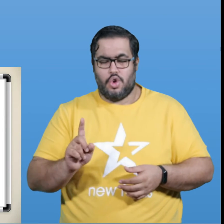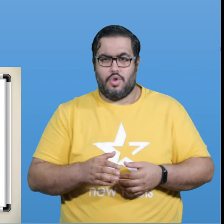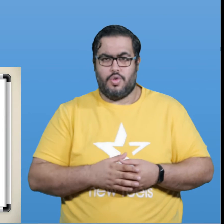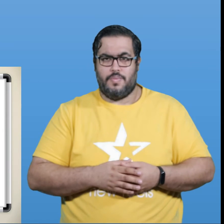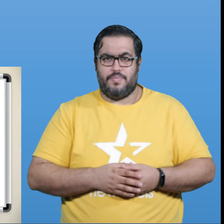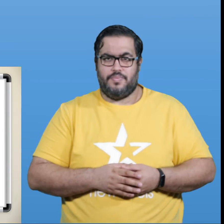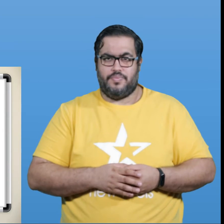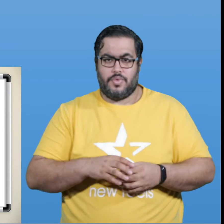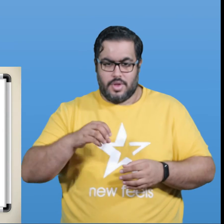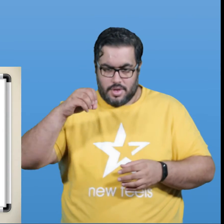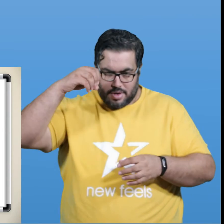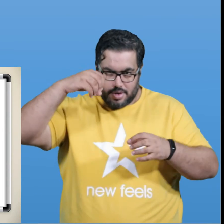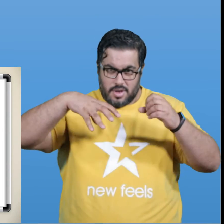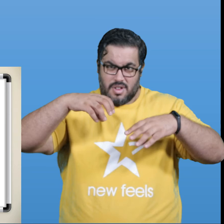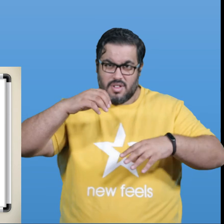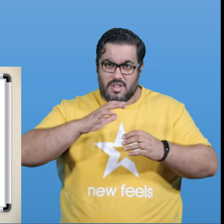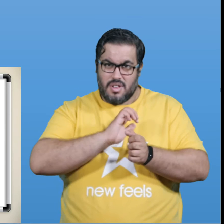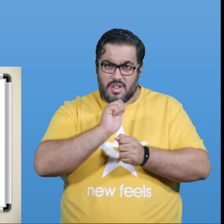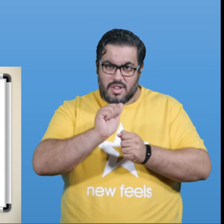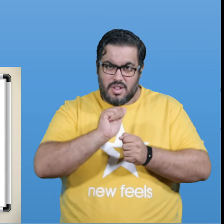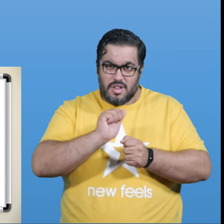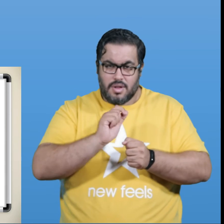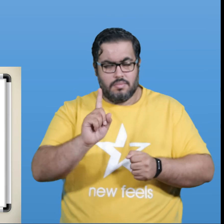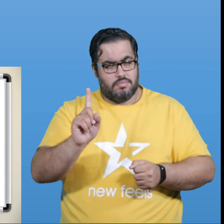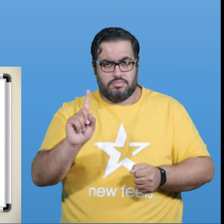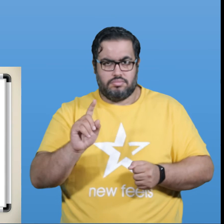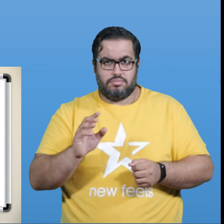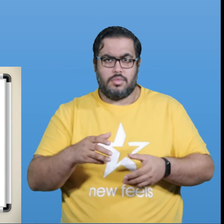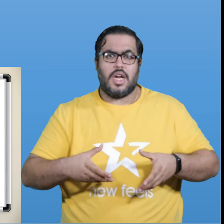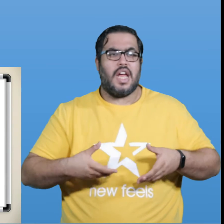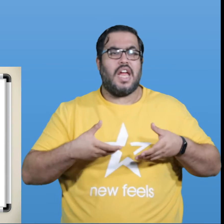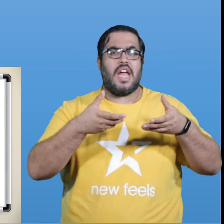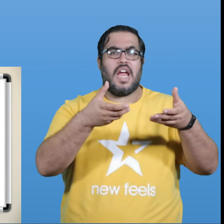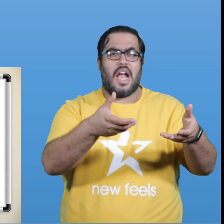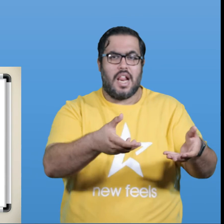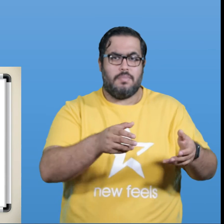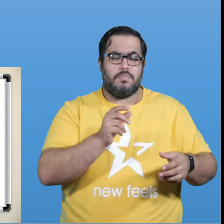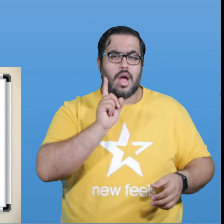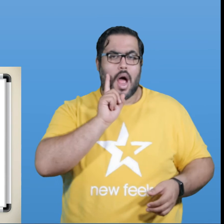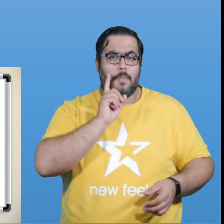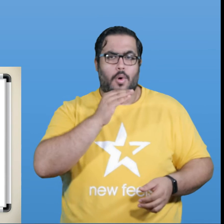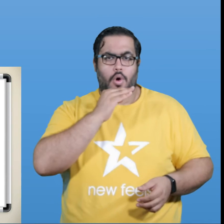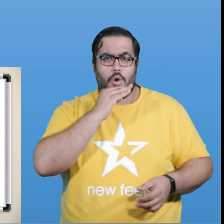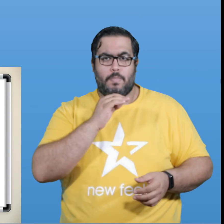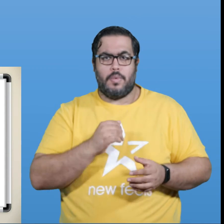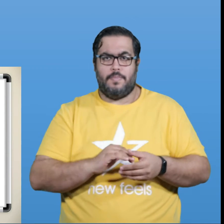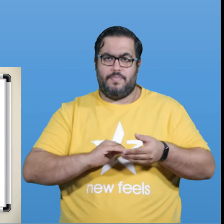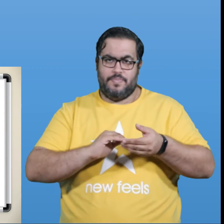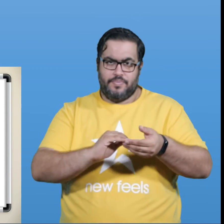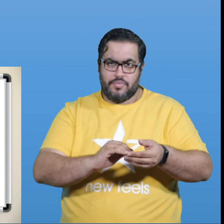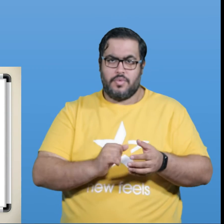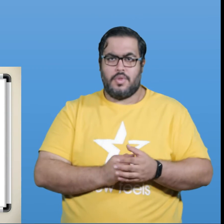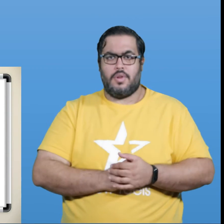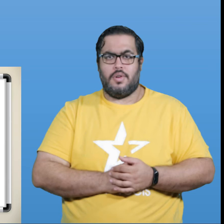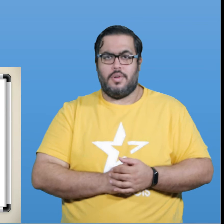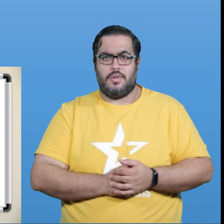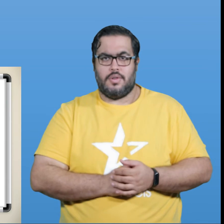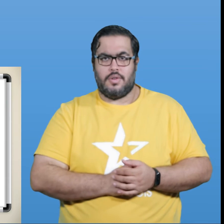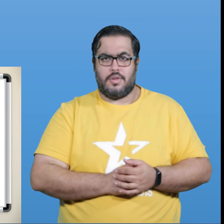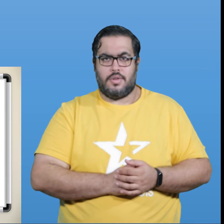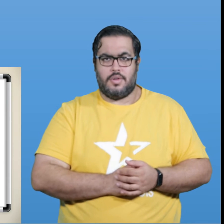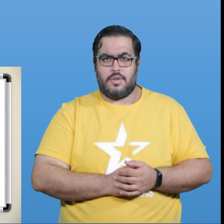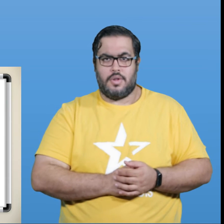a baby a shower to a baby to clean him or her. Okay? So, but it